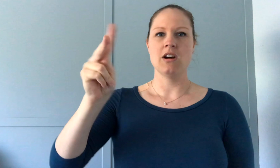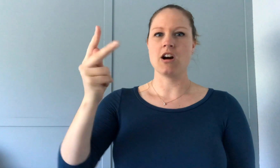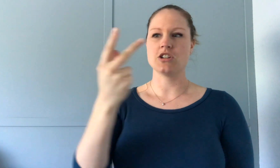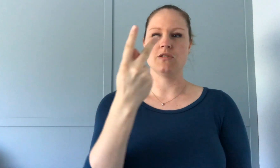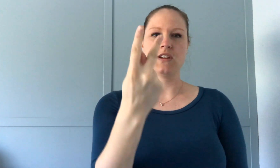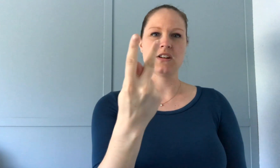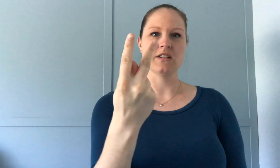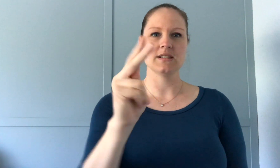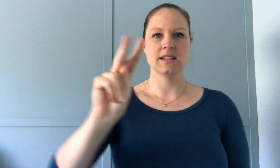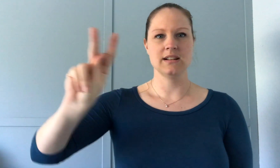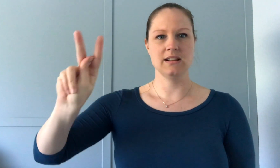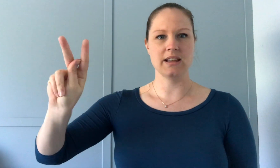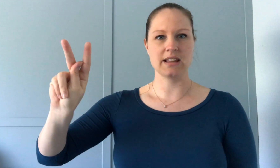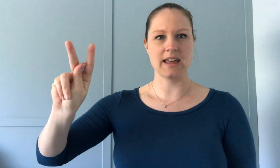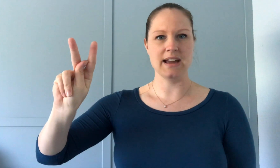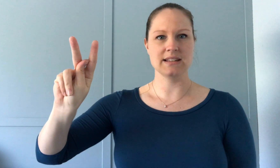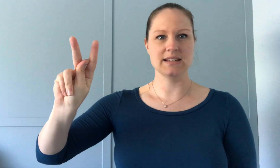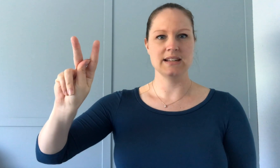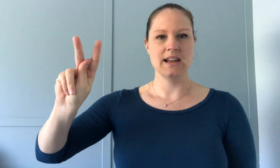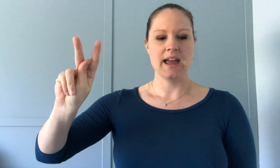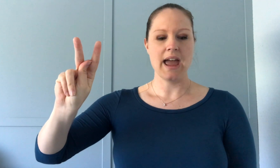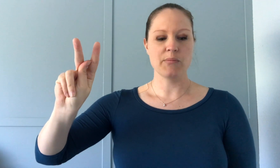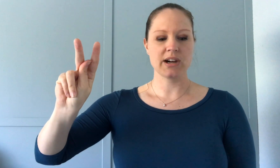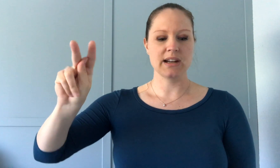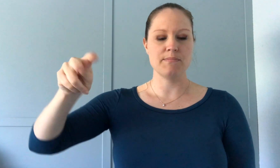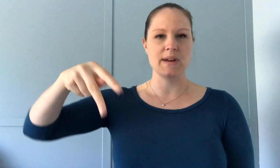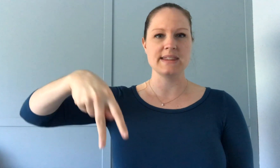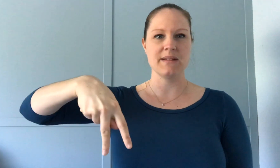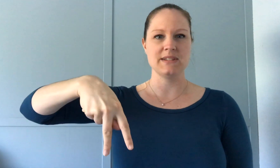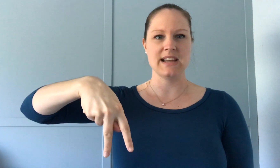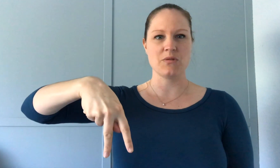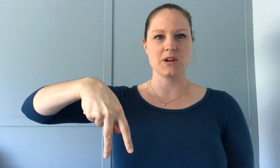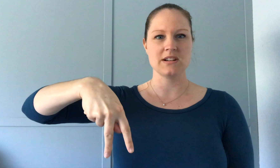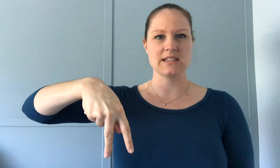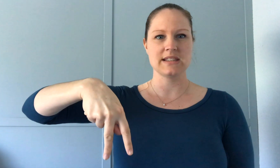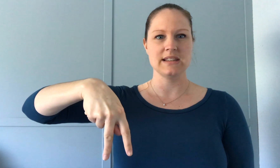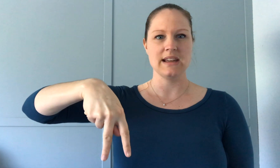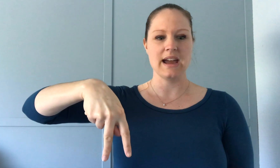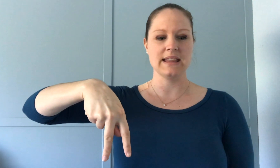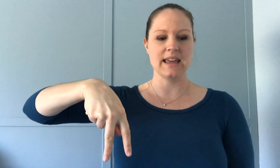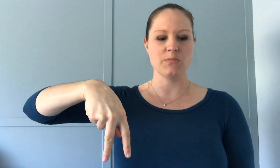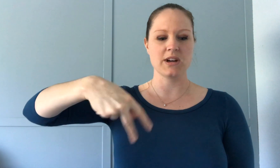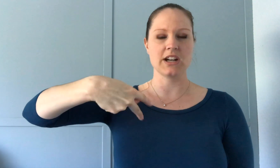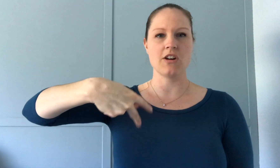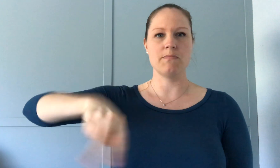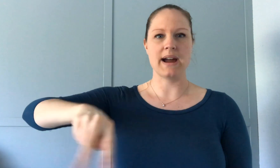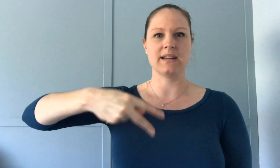our two fingers like that. And we're going to bend them downwards. And then we're going to go back and